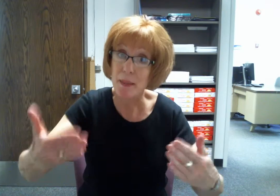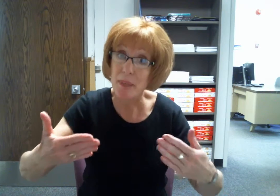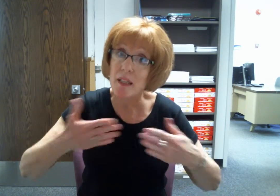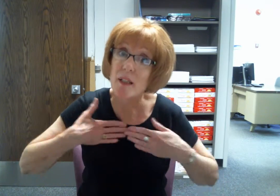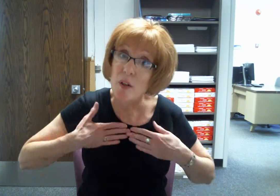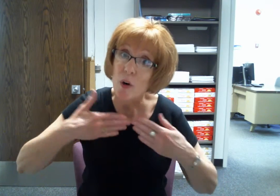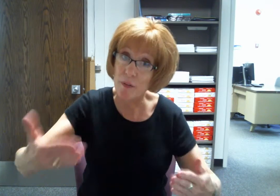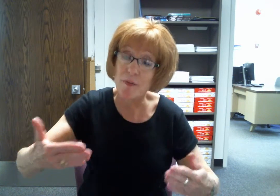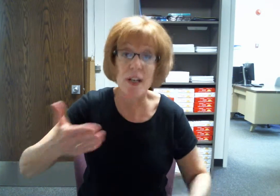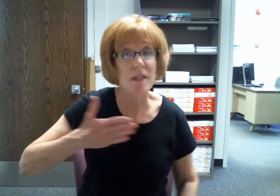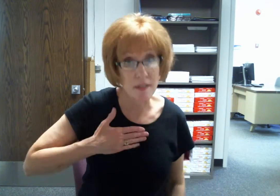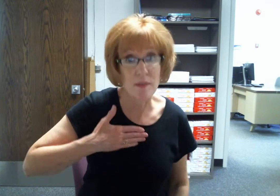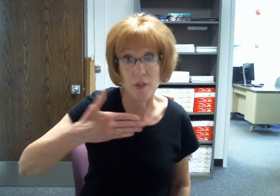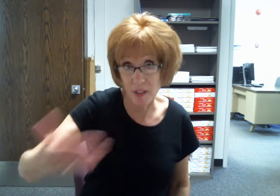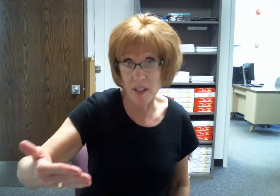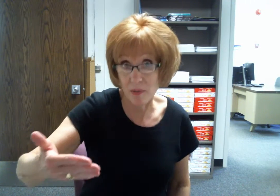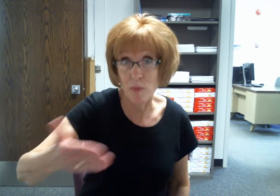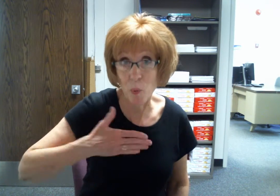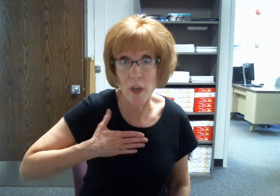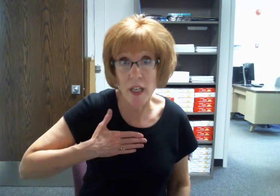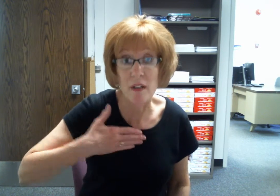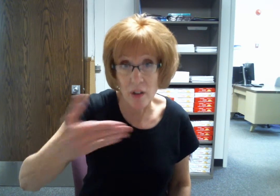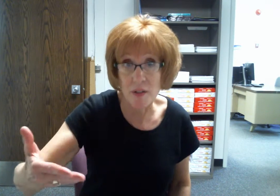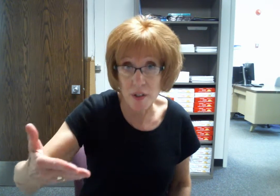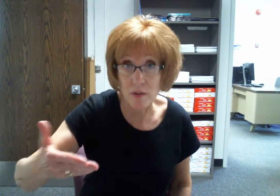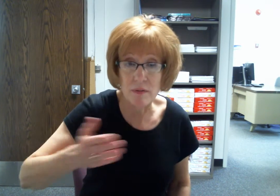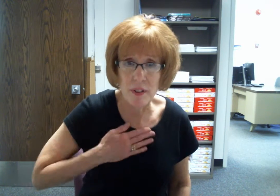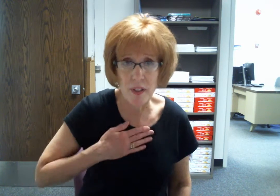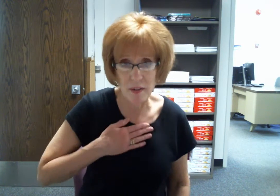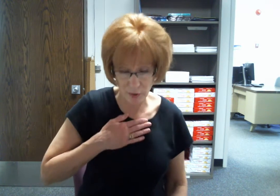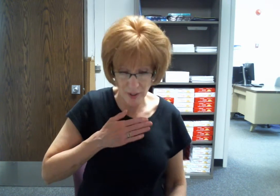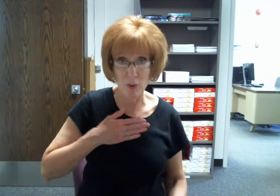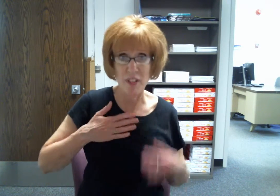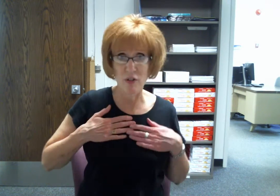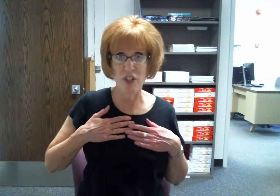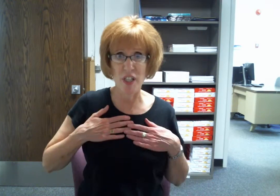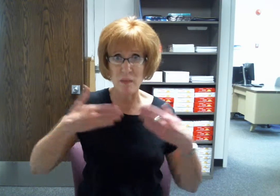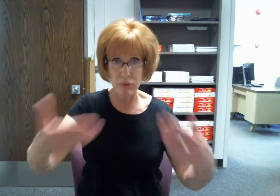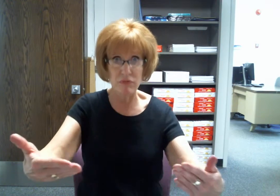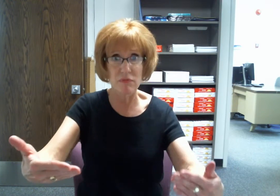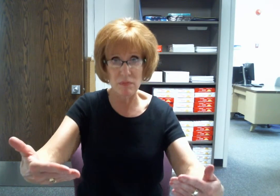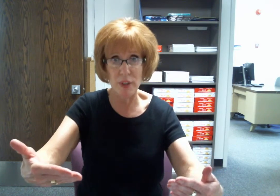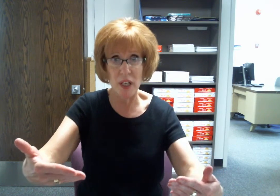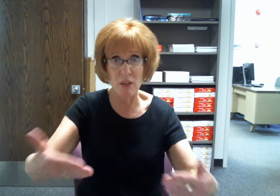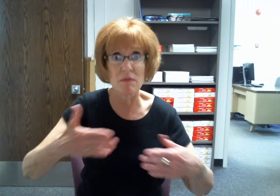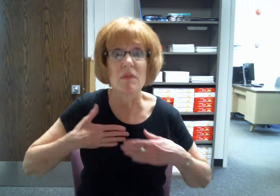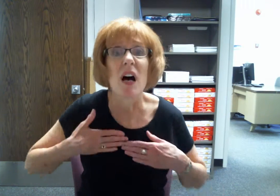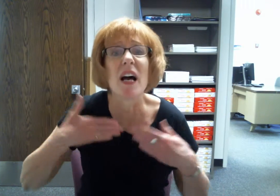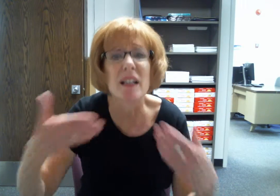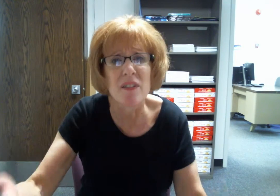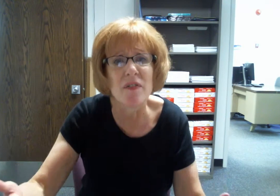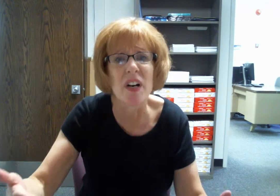Admit or confess. You'll see that with one hand also. It's like what's on your chest, bring it out. I